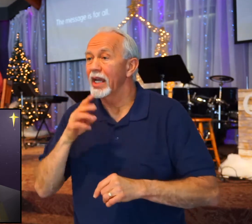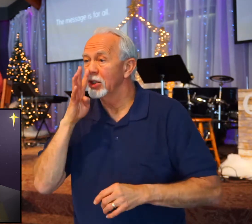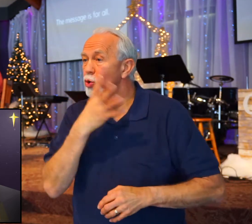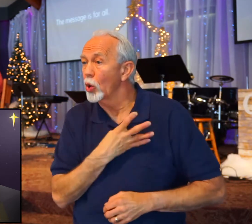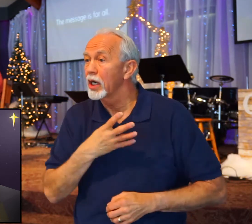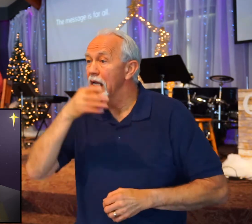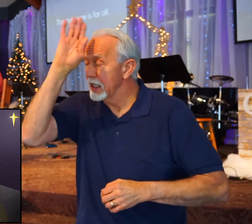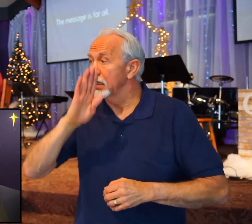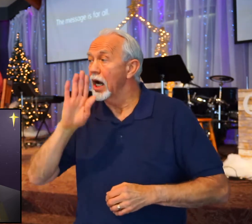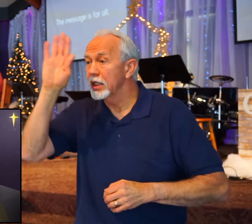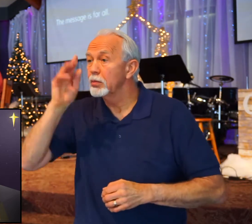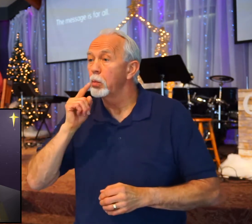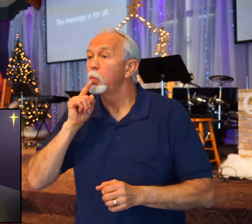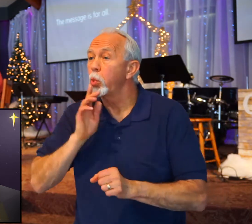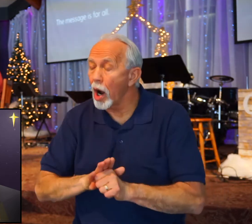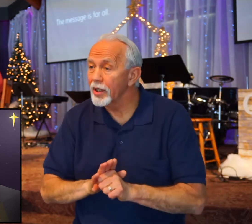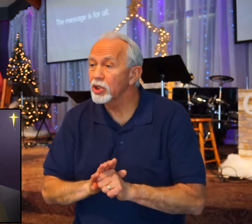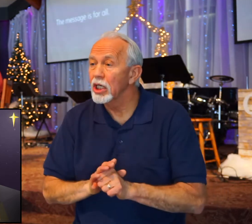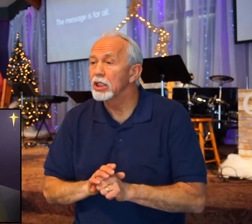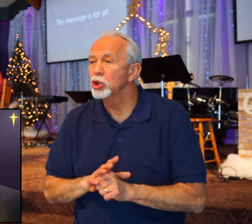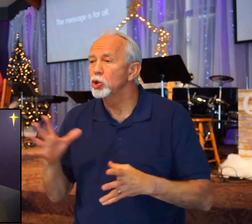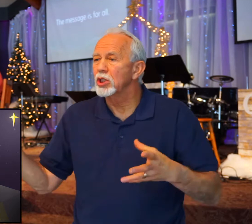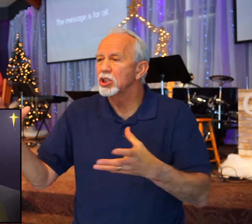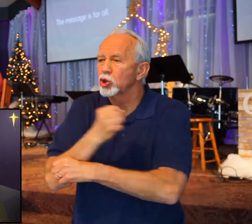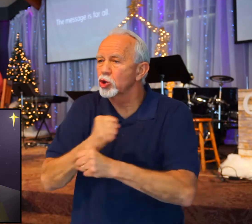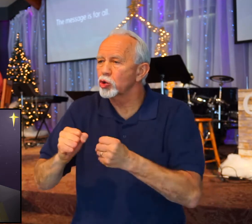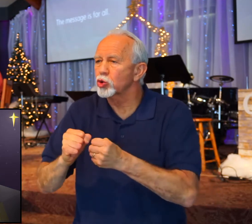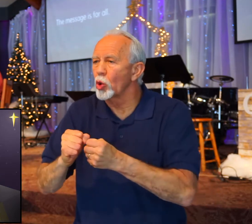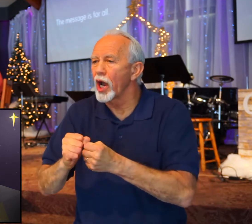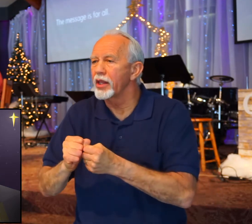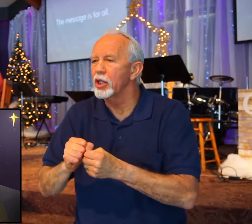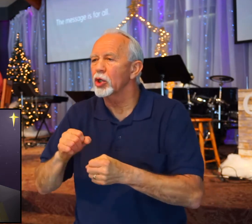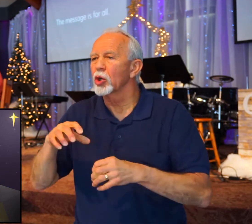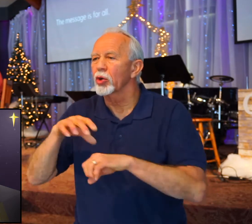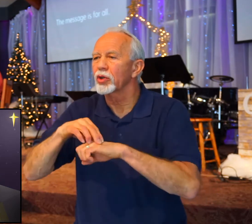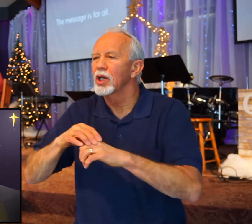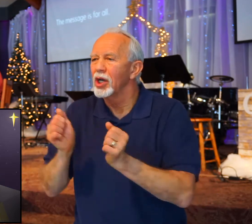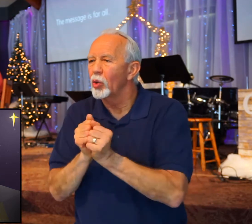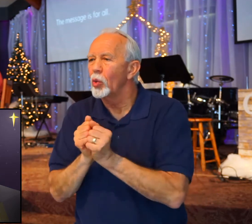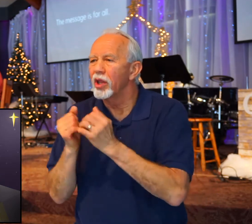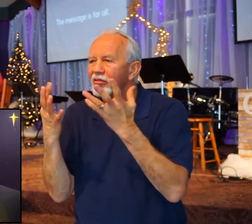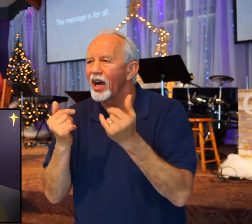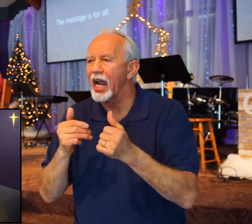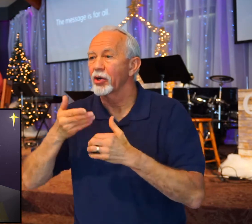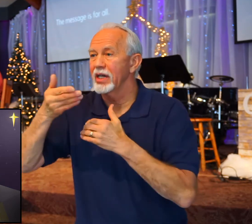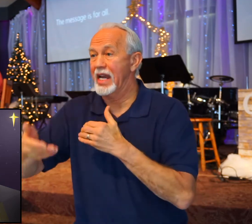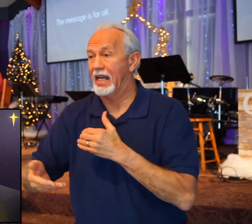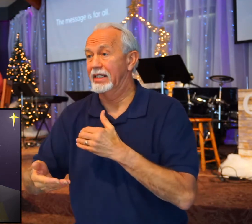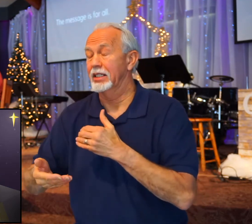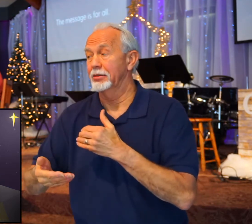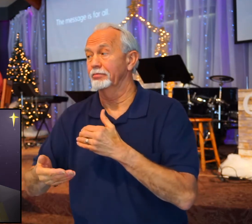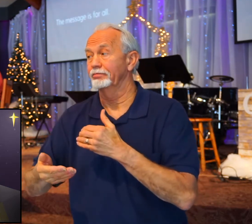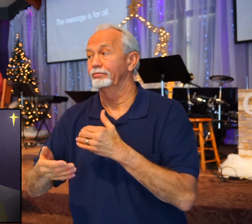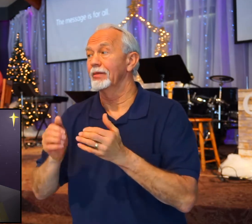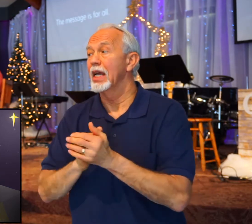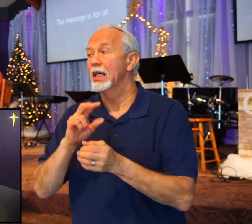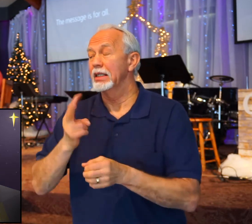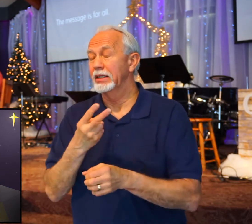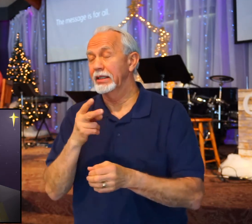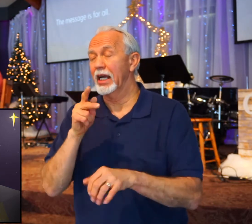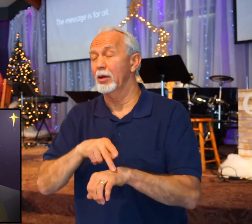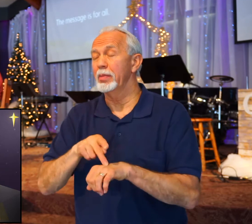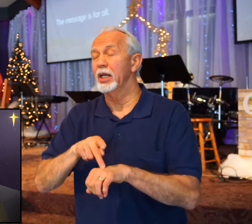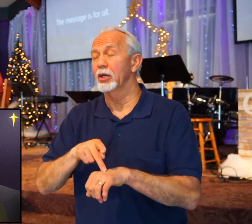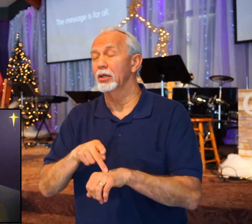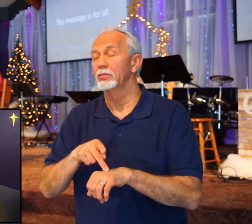God's promise to consume the world with fire next. That's in 2 Peter chapter 3,